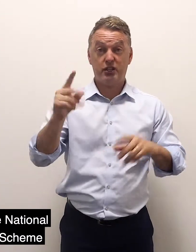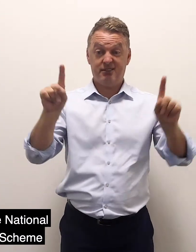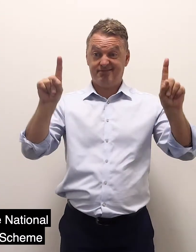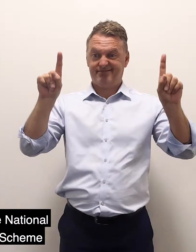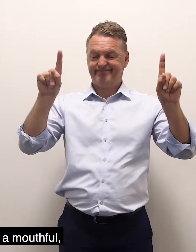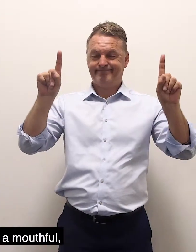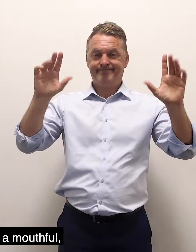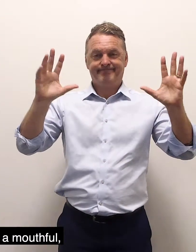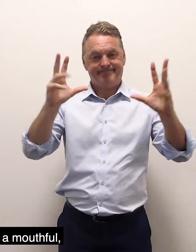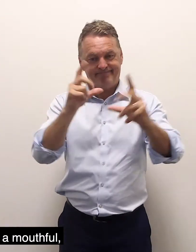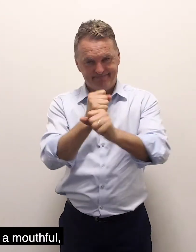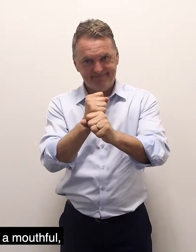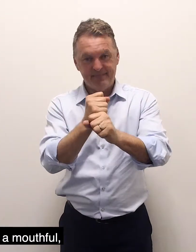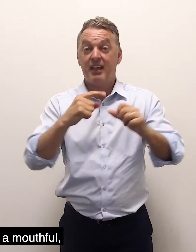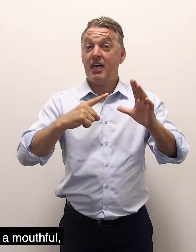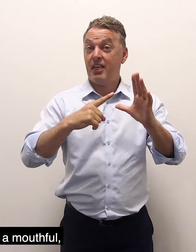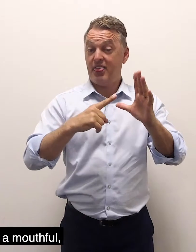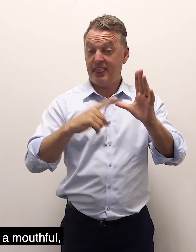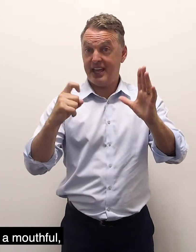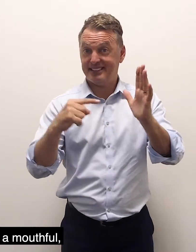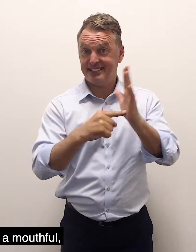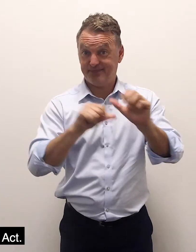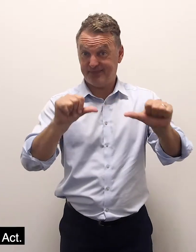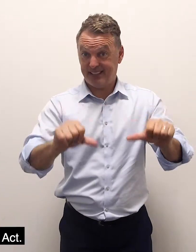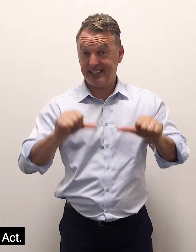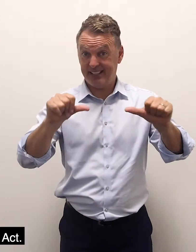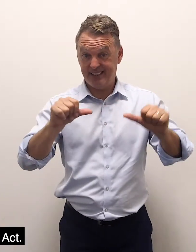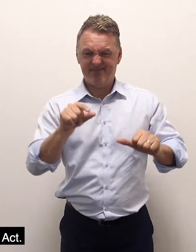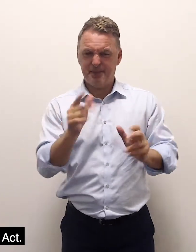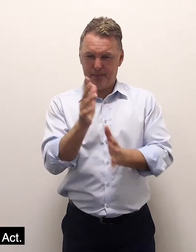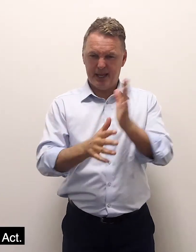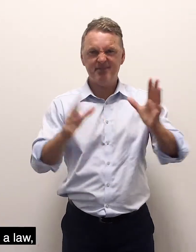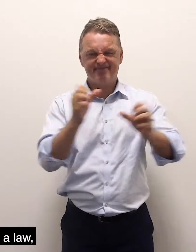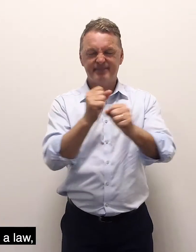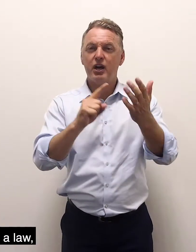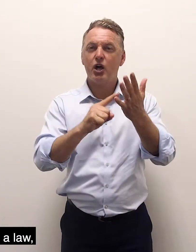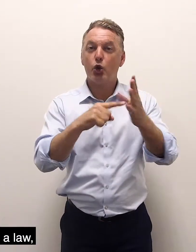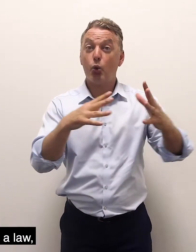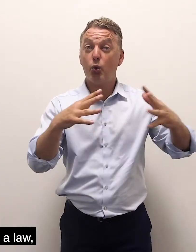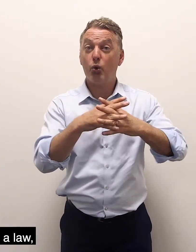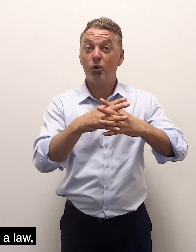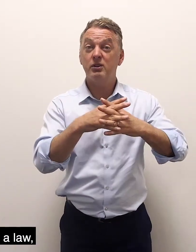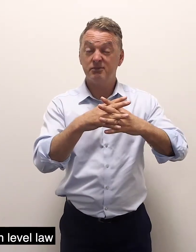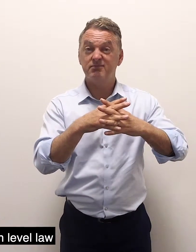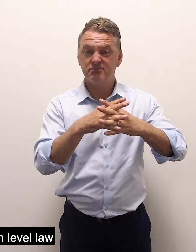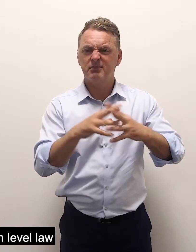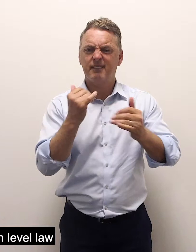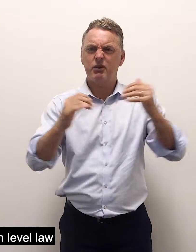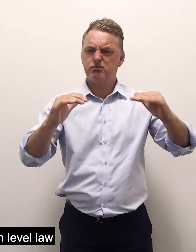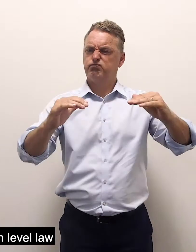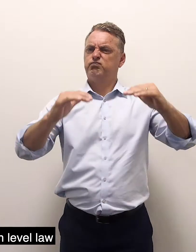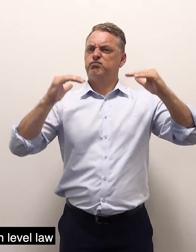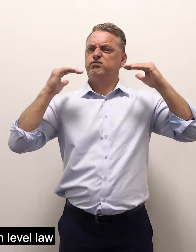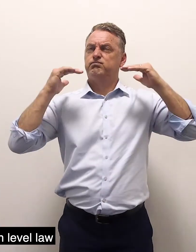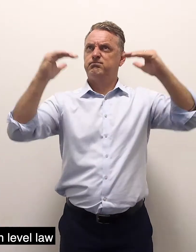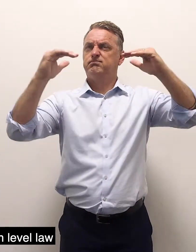Disability Insurance Scheme Act 2013, which is quite a mouthful, we'll just say the Act. But basically that's a law. That's